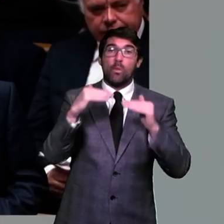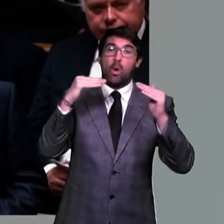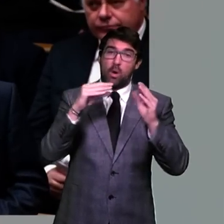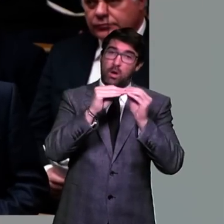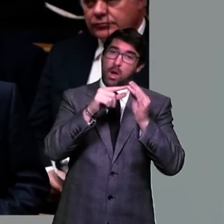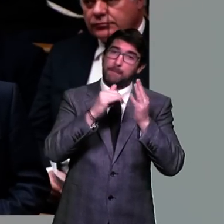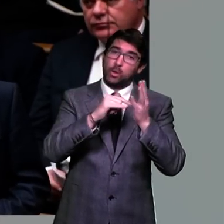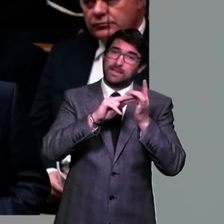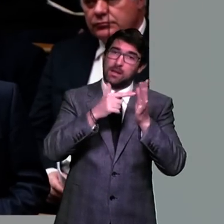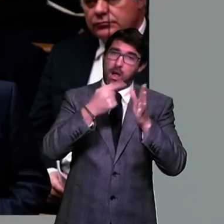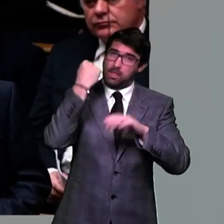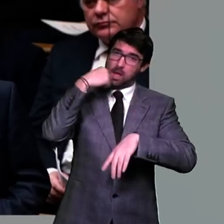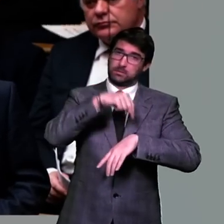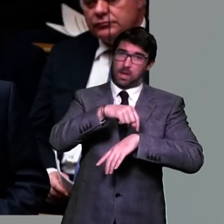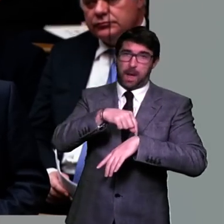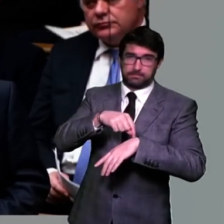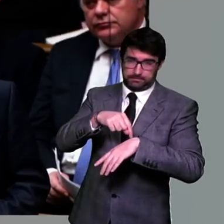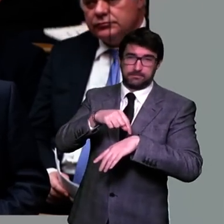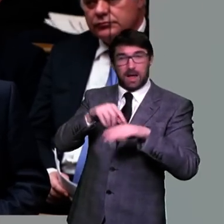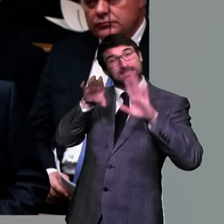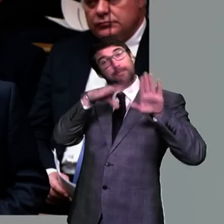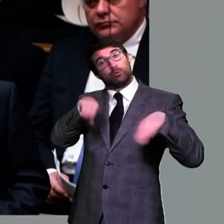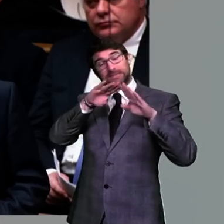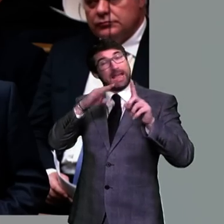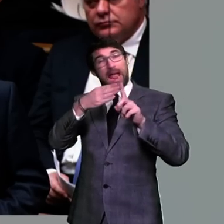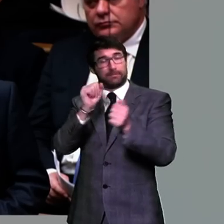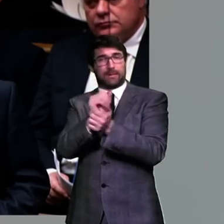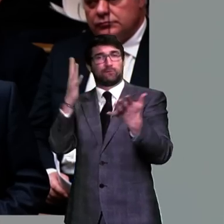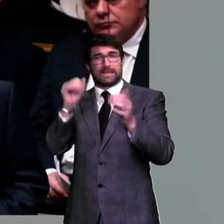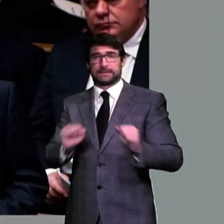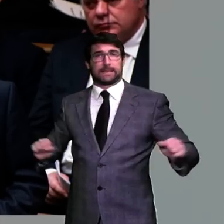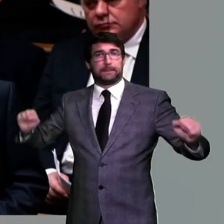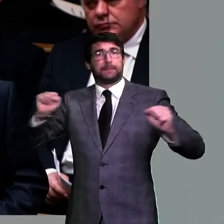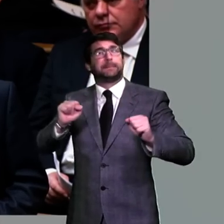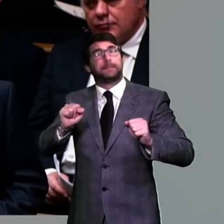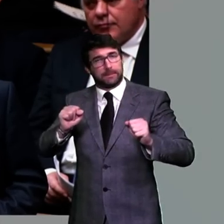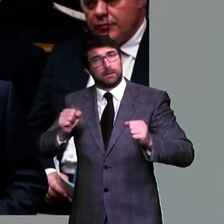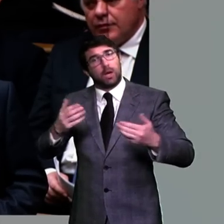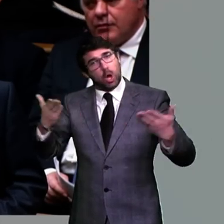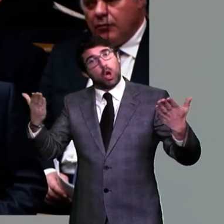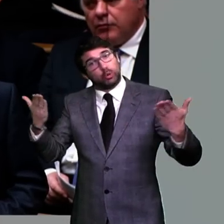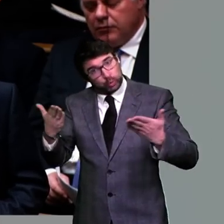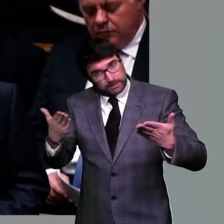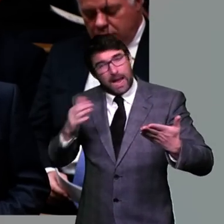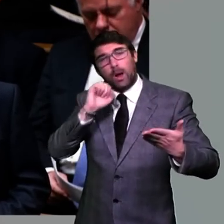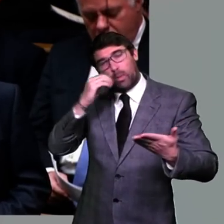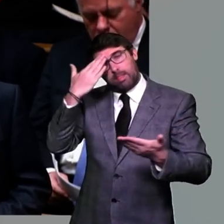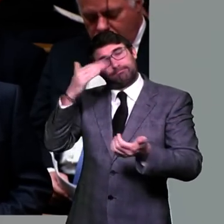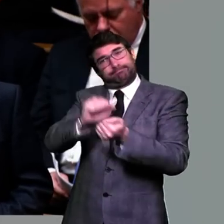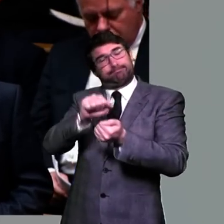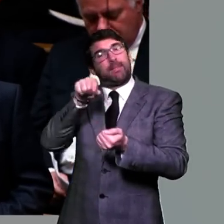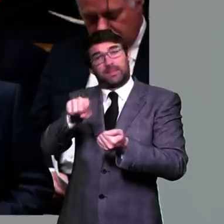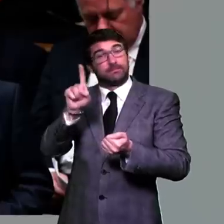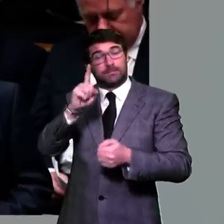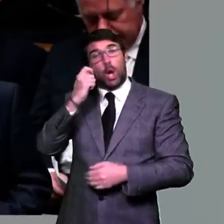come with it. This evening, in your rooms, we celebrate that anniversary by hearing directly from our country representative in